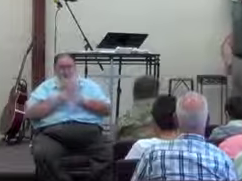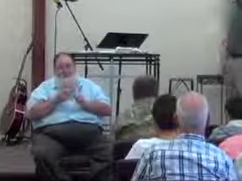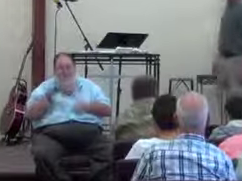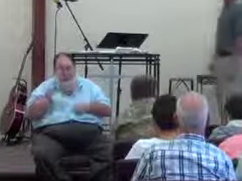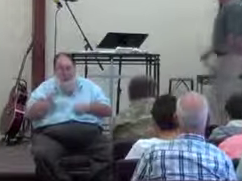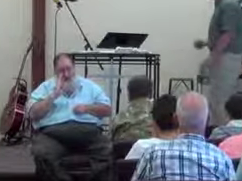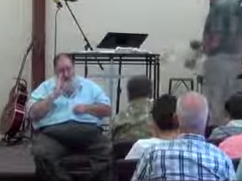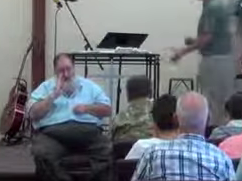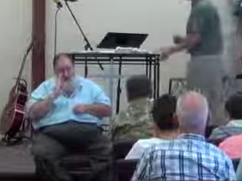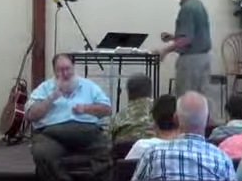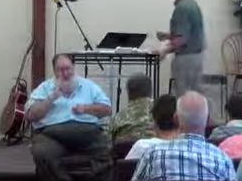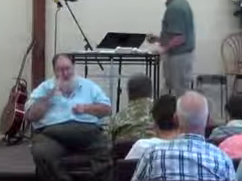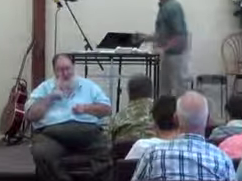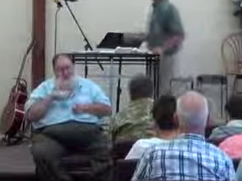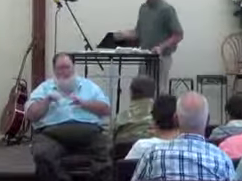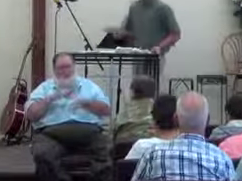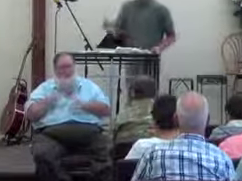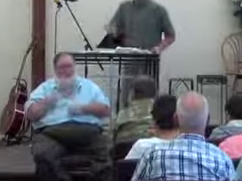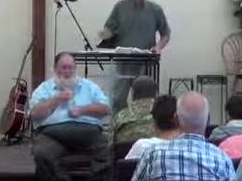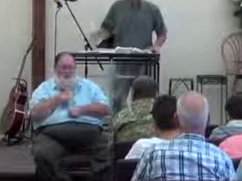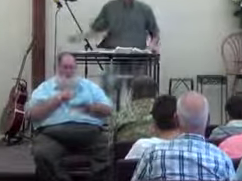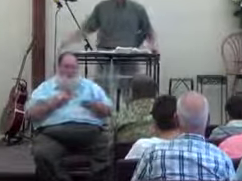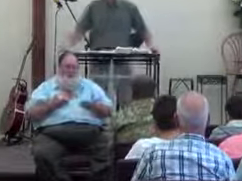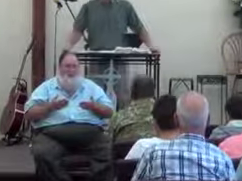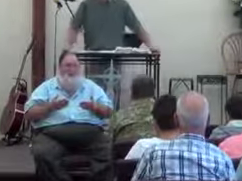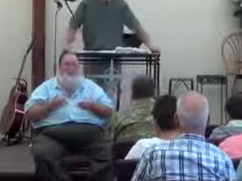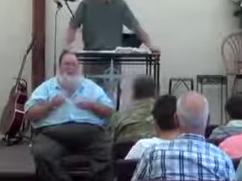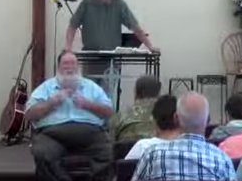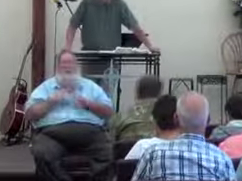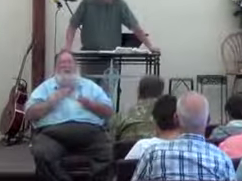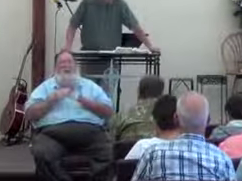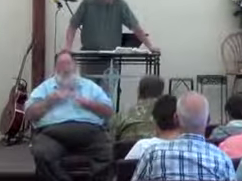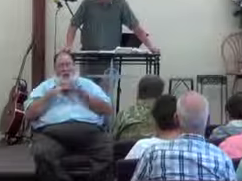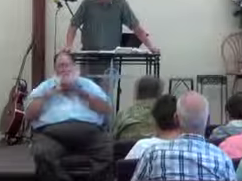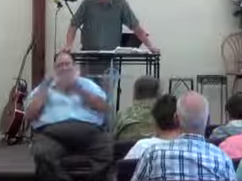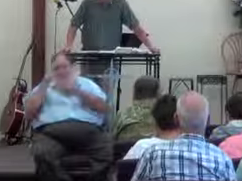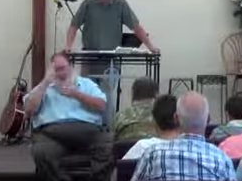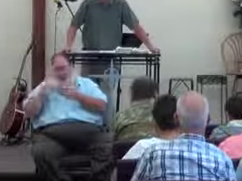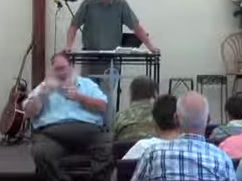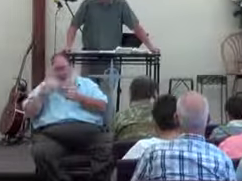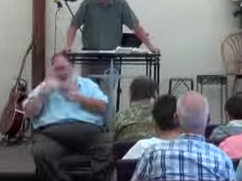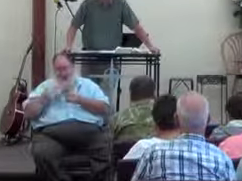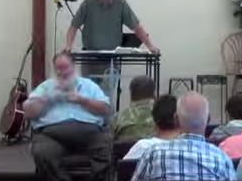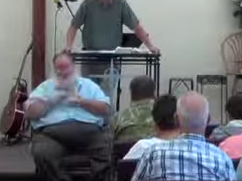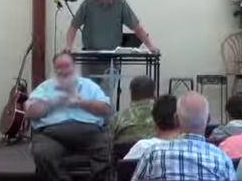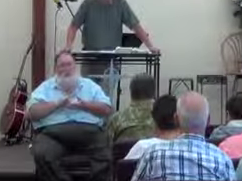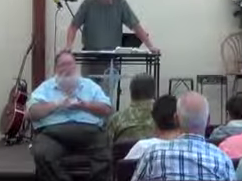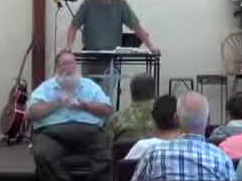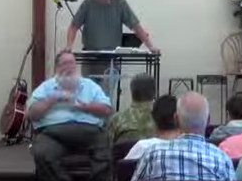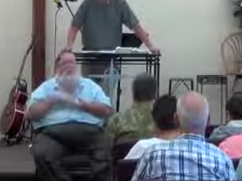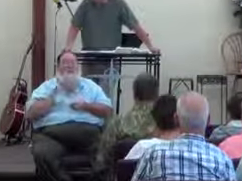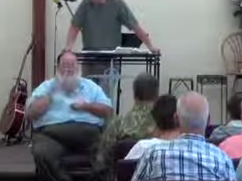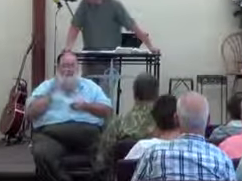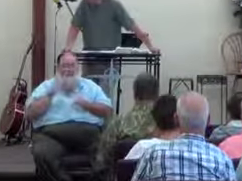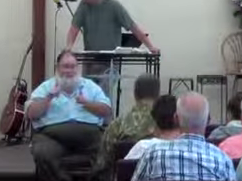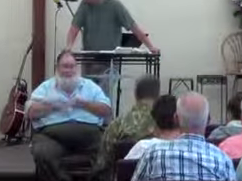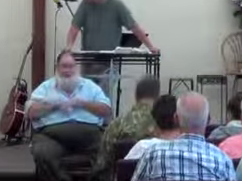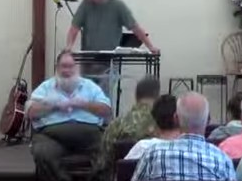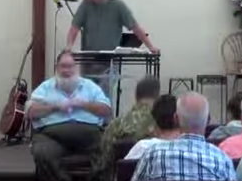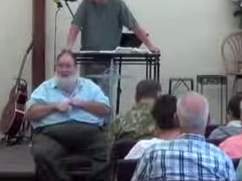own thing. But I thank God that we have a pastor like Pastor Mike that comes in here and sometimes, you know,